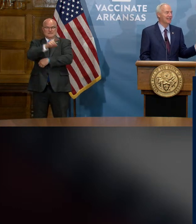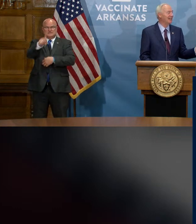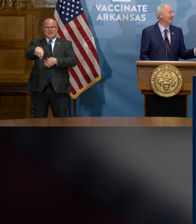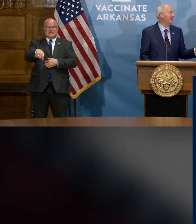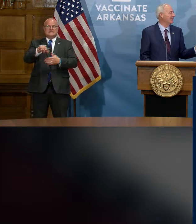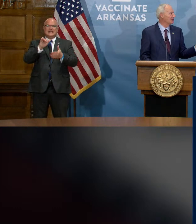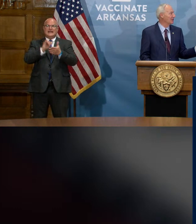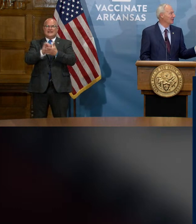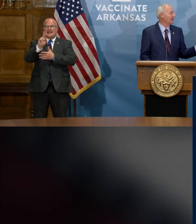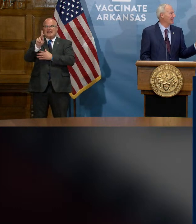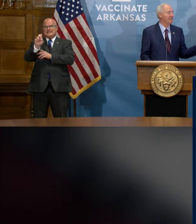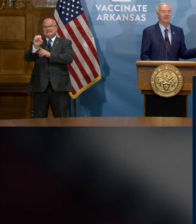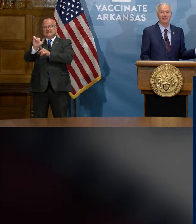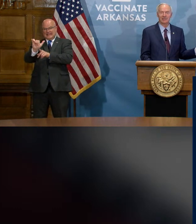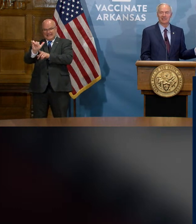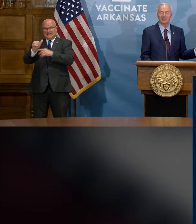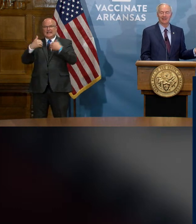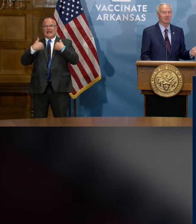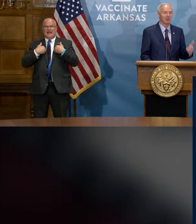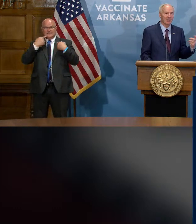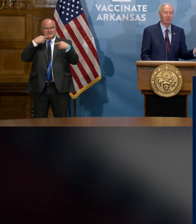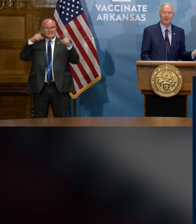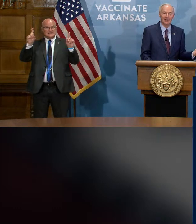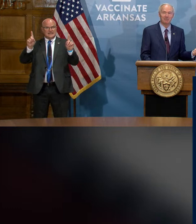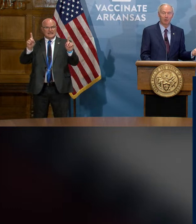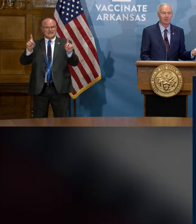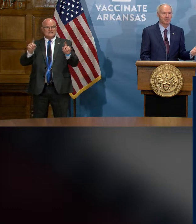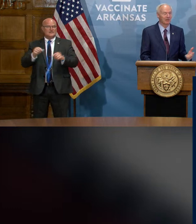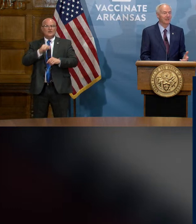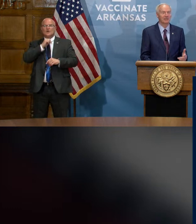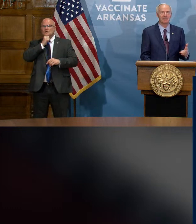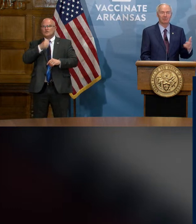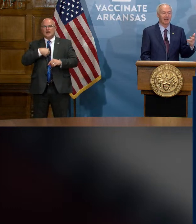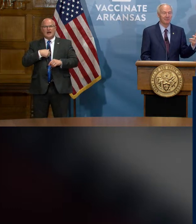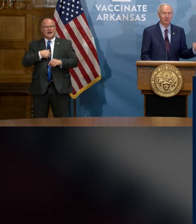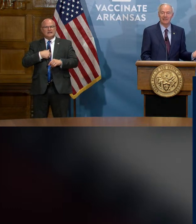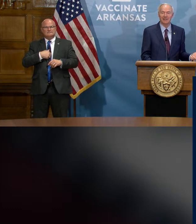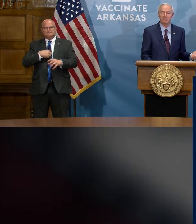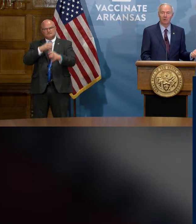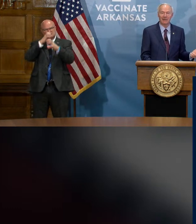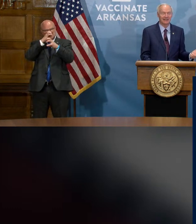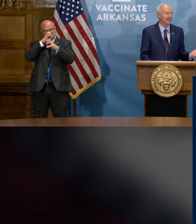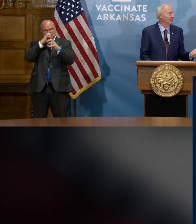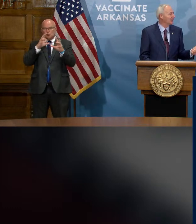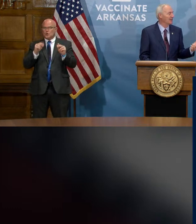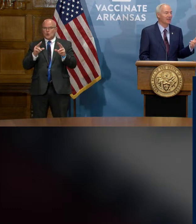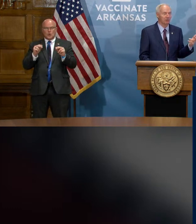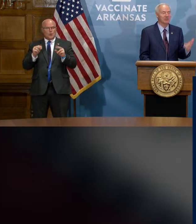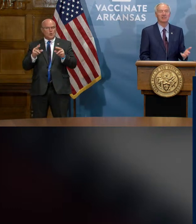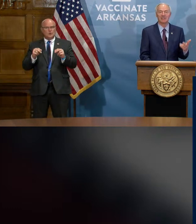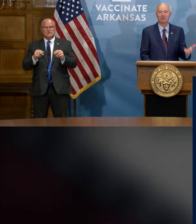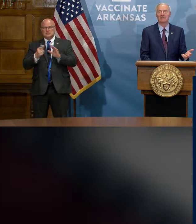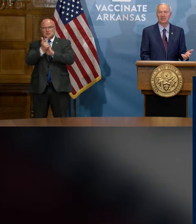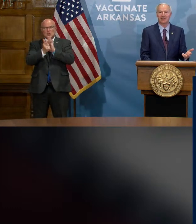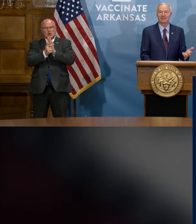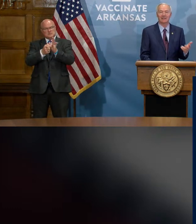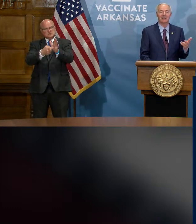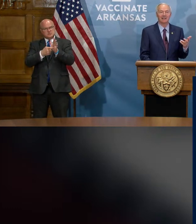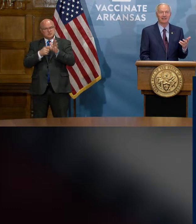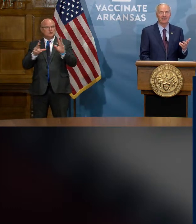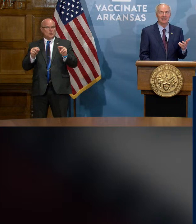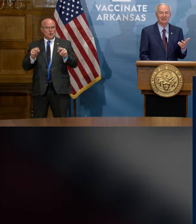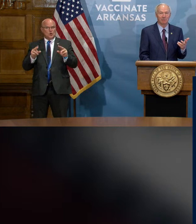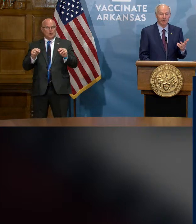that is the key to having our success. We're not putting in more restrictions. We're not putting in more mandates. We're just simply